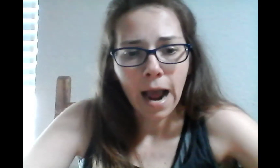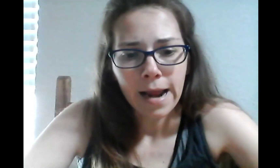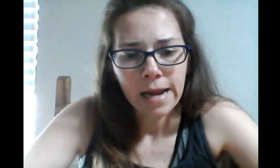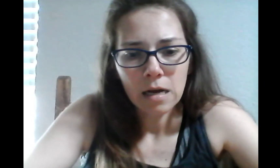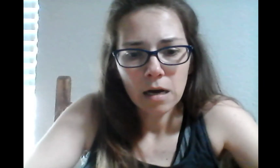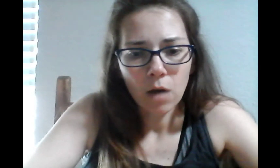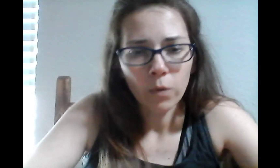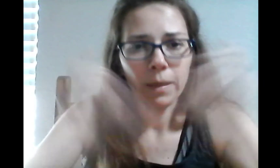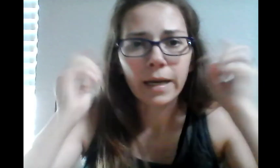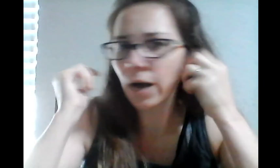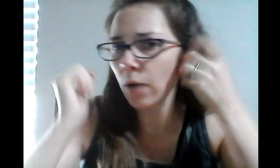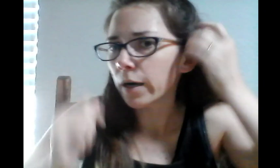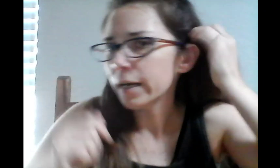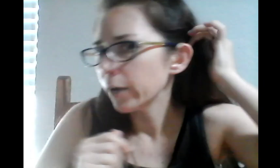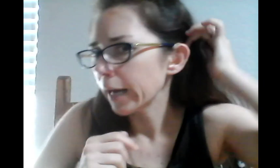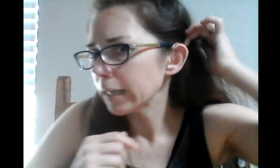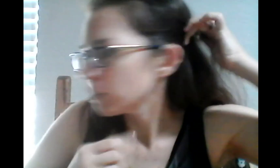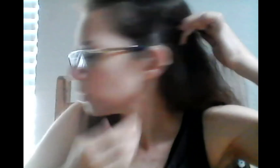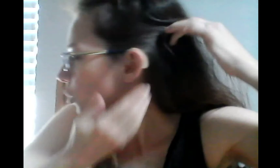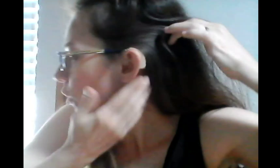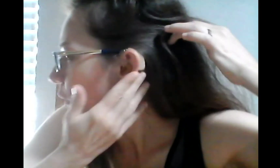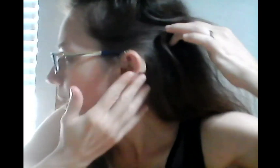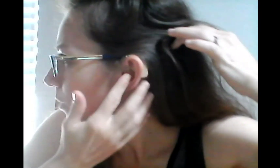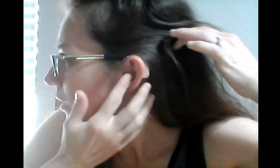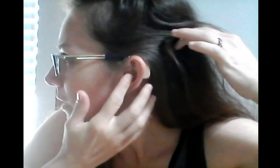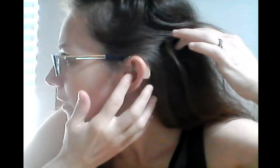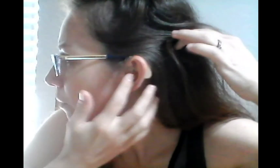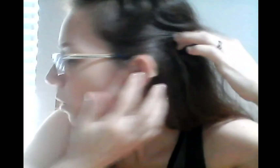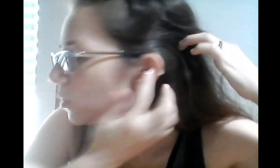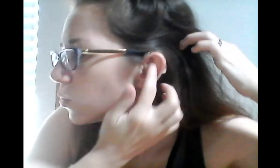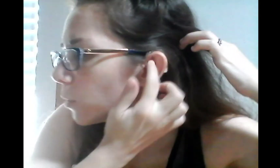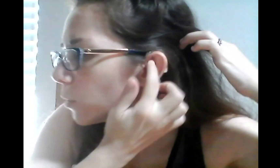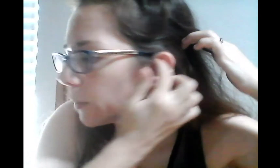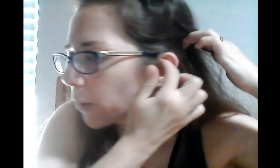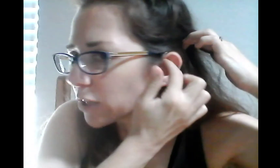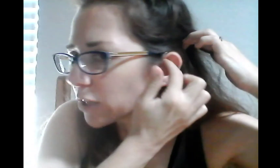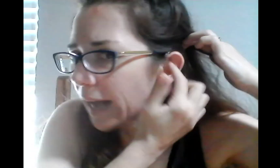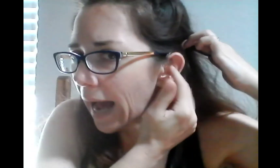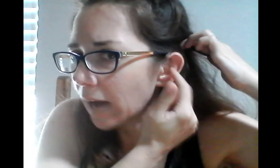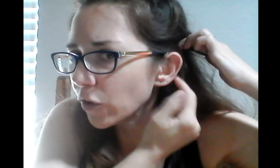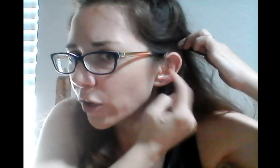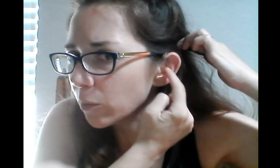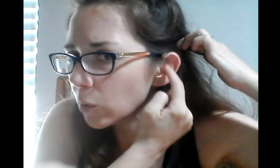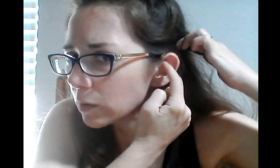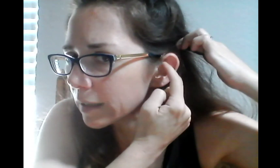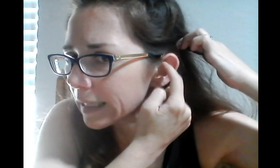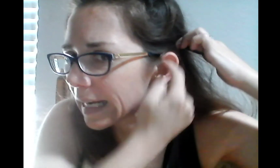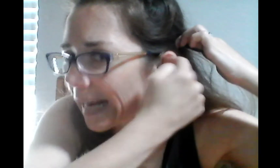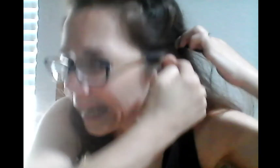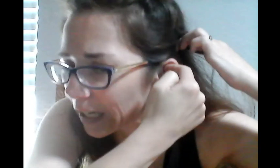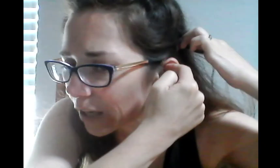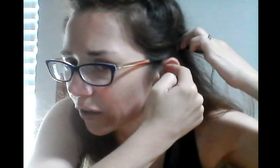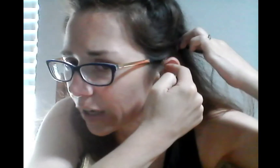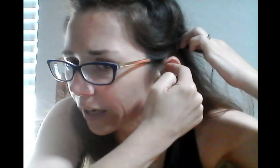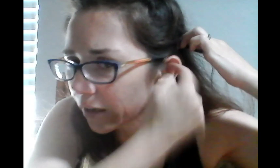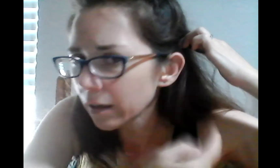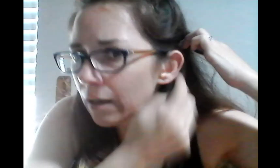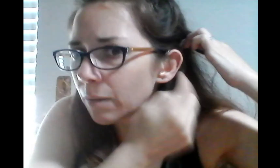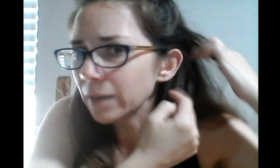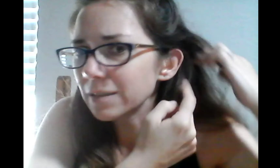I wear hearing aids. I'm not sure if you're able to see them. Most normal people actually have their ear molds in their ear, but since